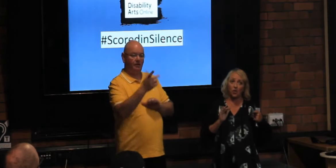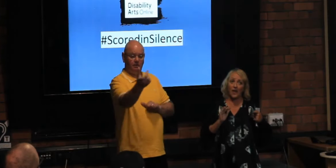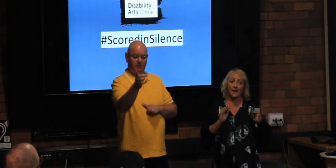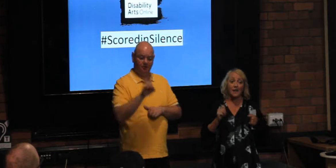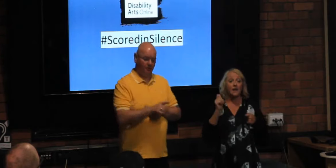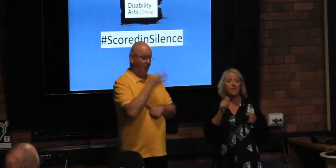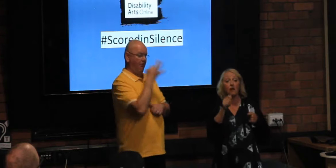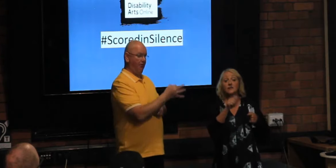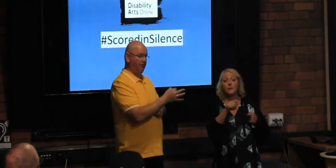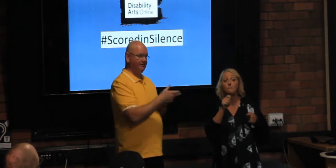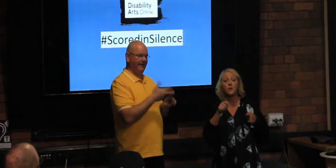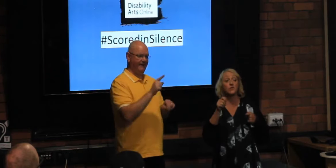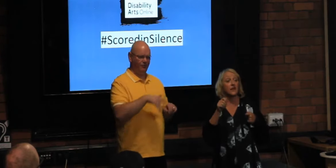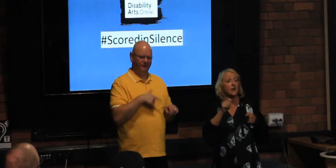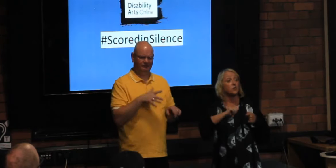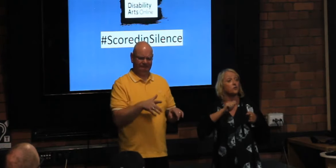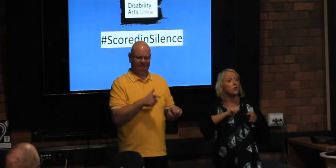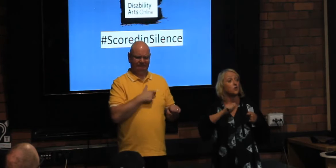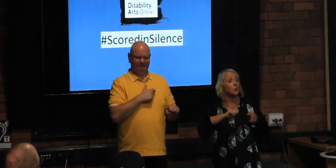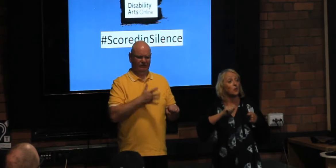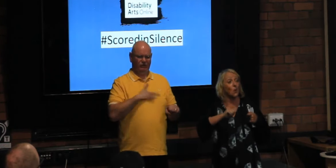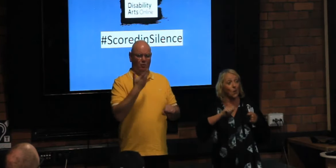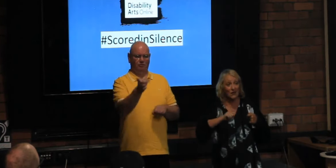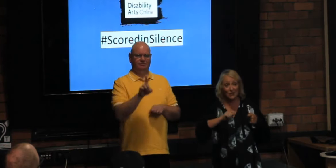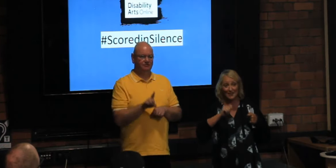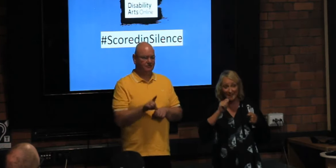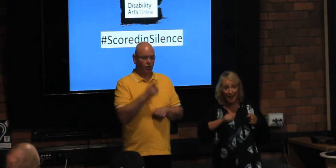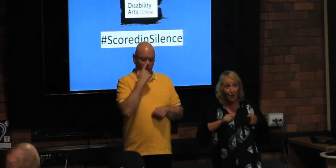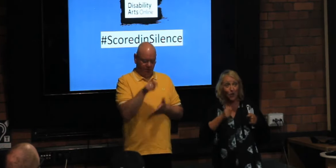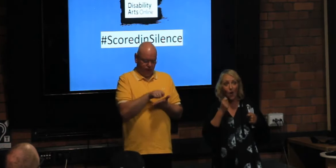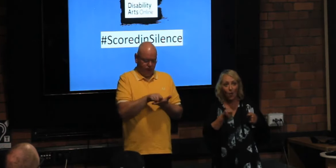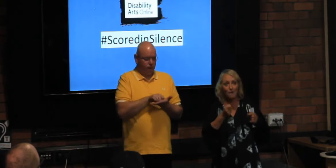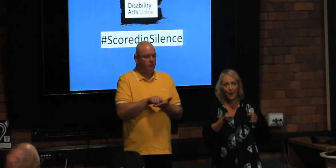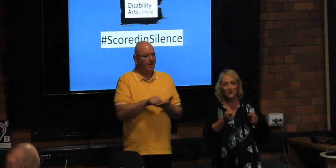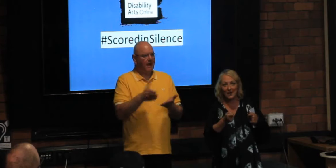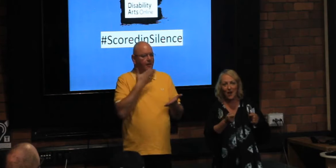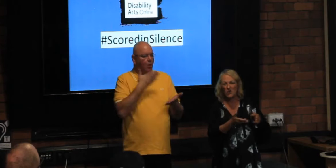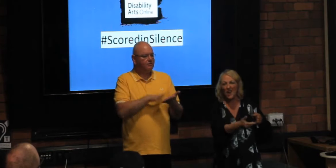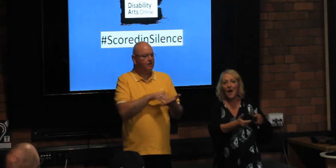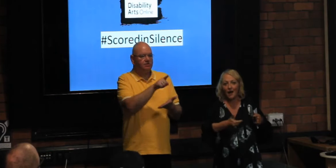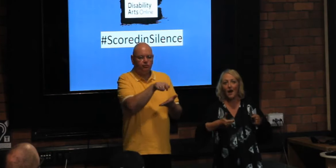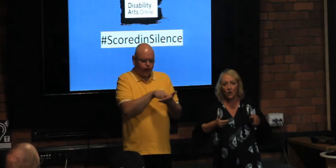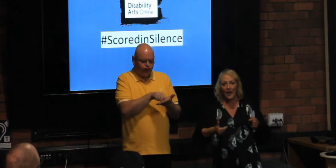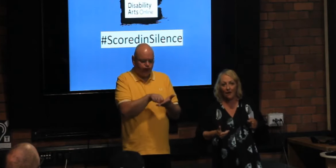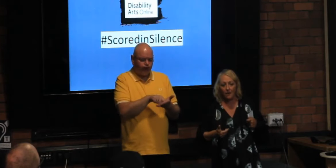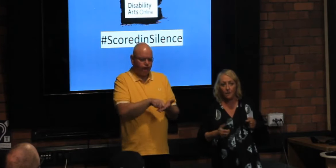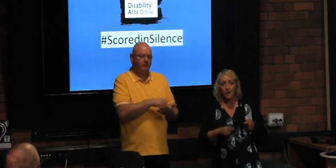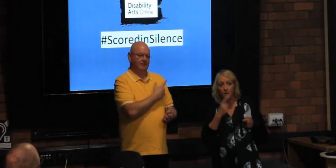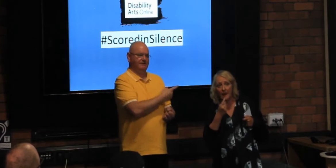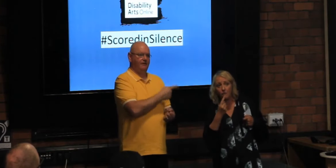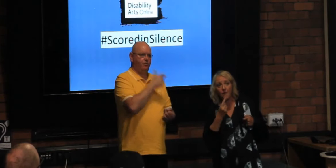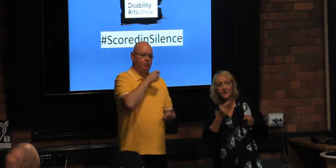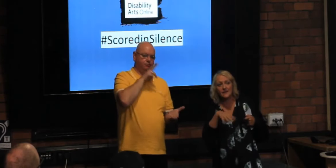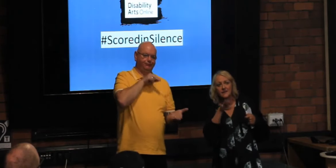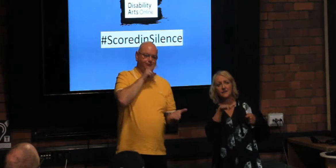not your thing, there are some post-it notes for you to put your questions down on the post-it note, and I will get them.